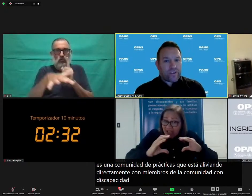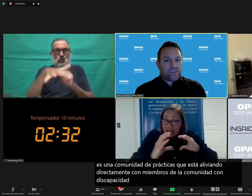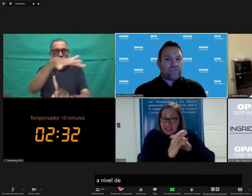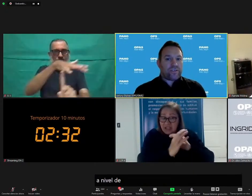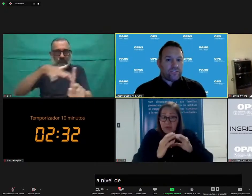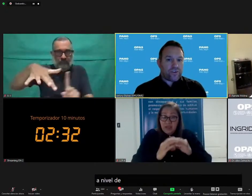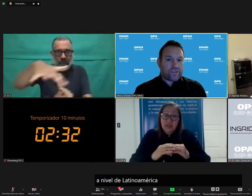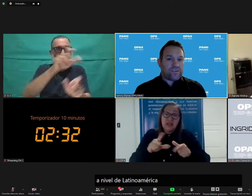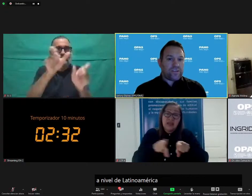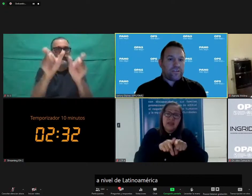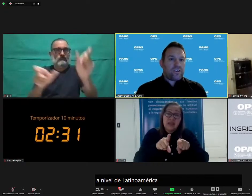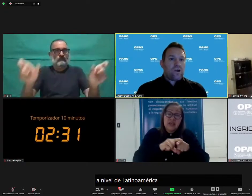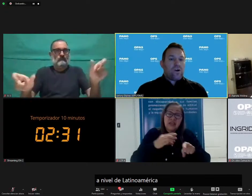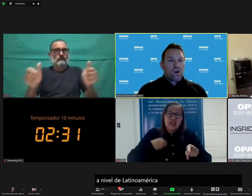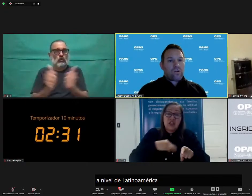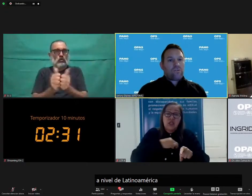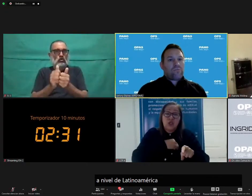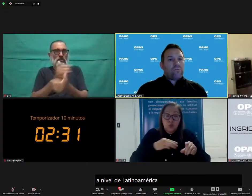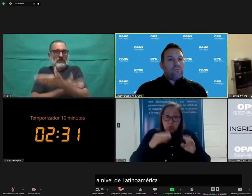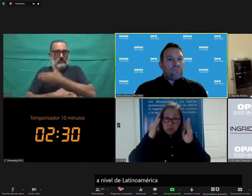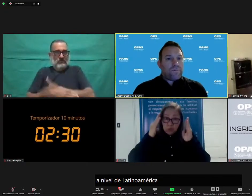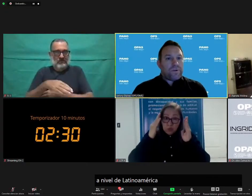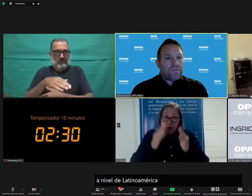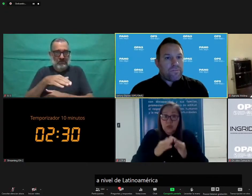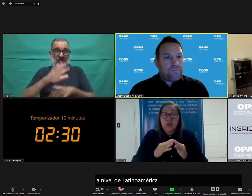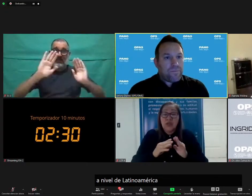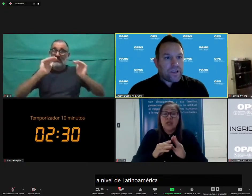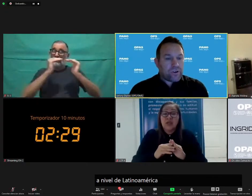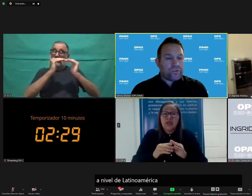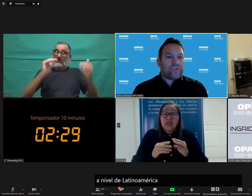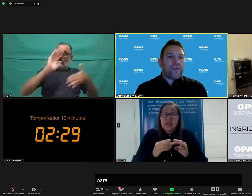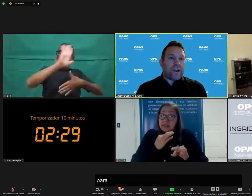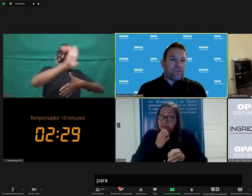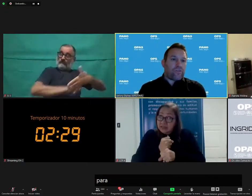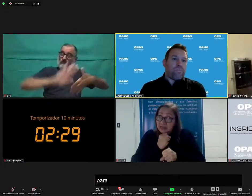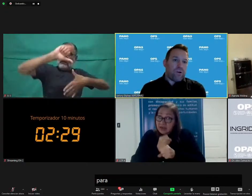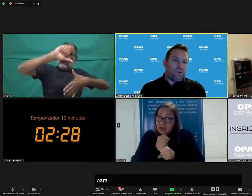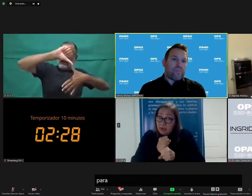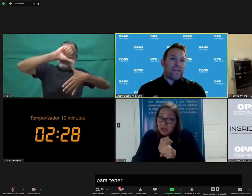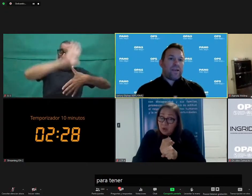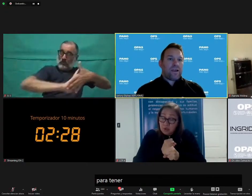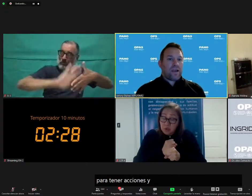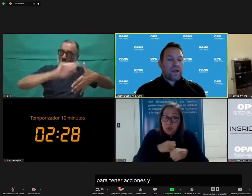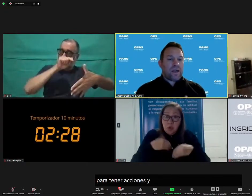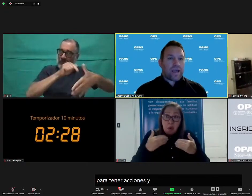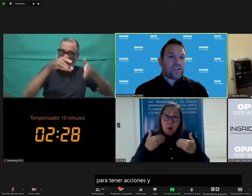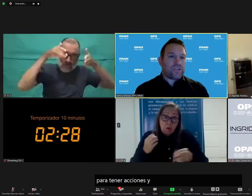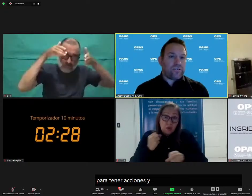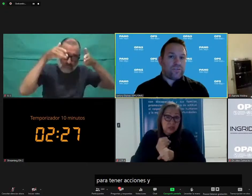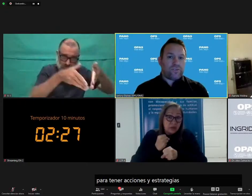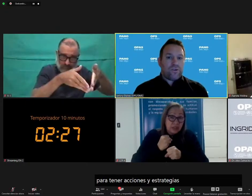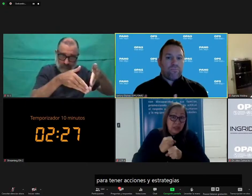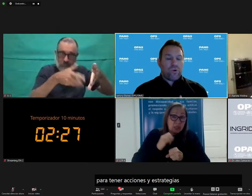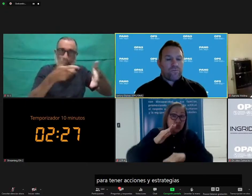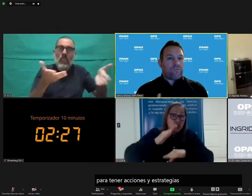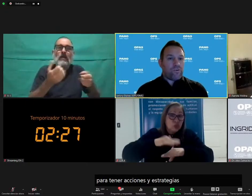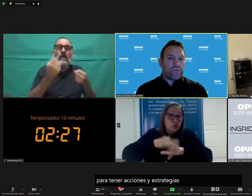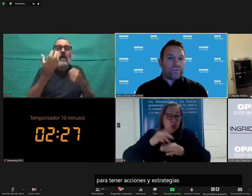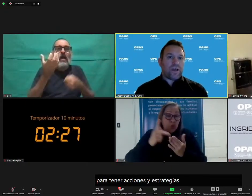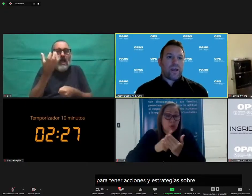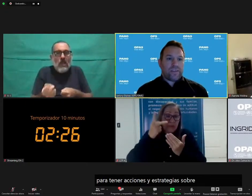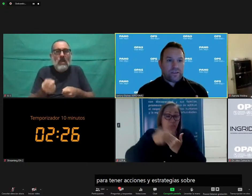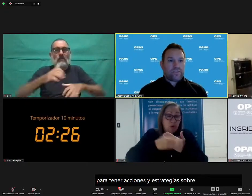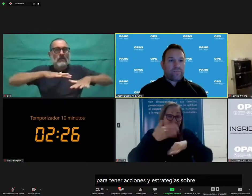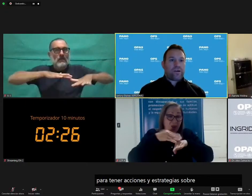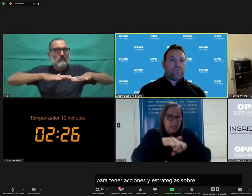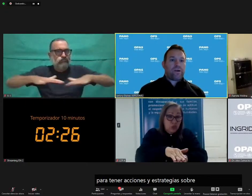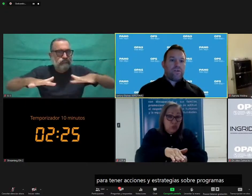interventions and strategies on inclusive health programming and actions moving forward